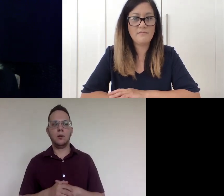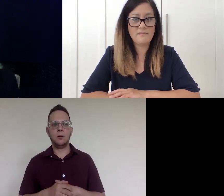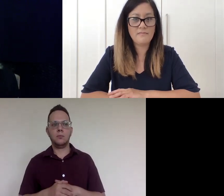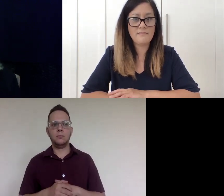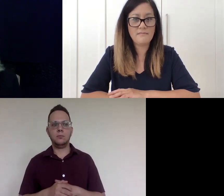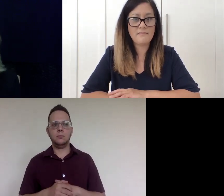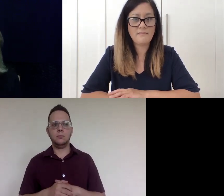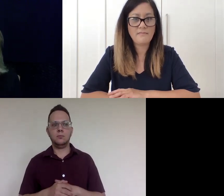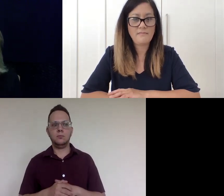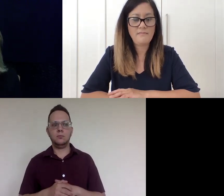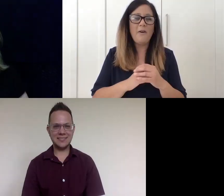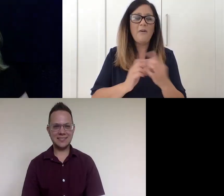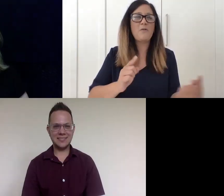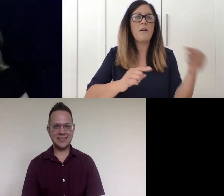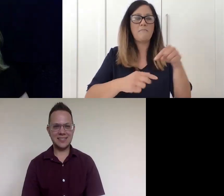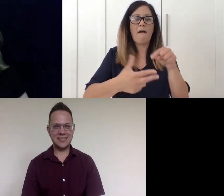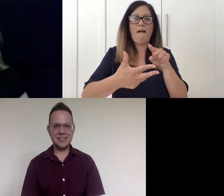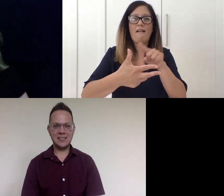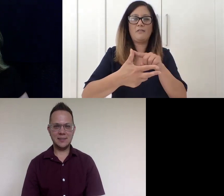to be fairly selective.